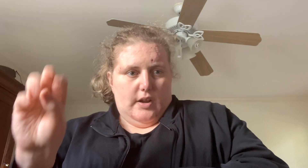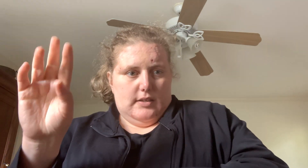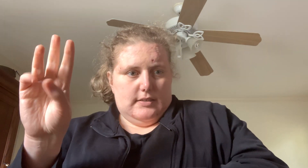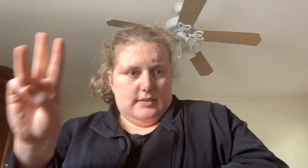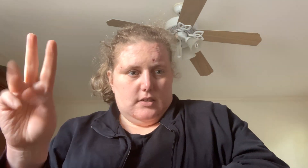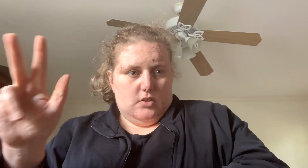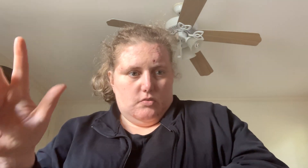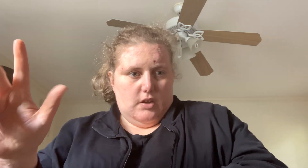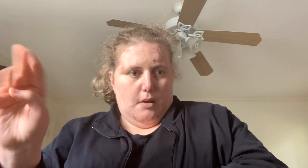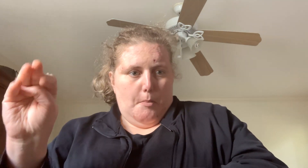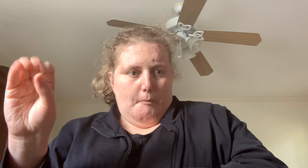So we have